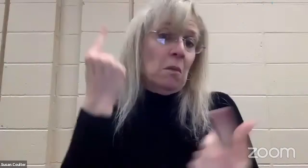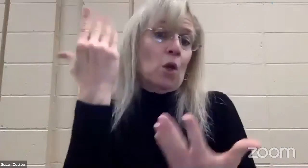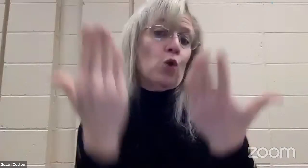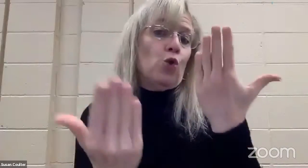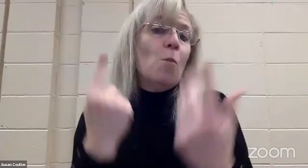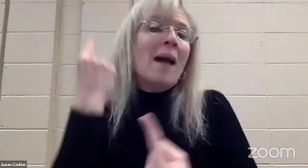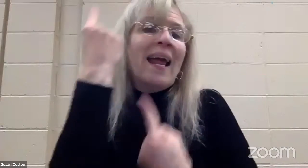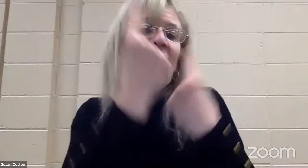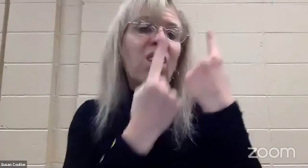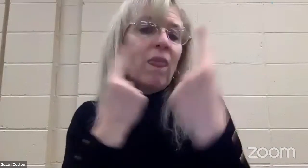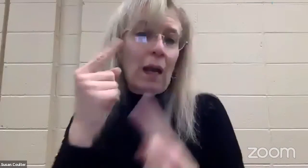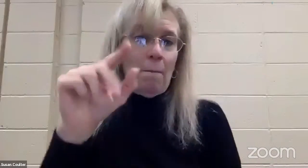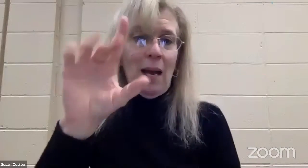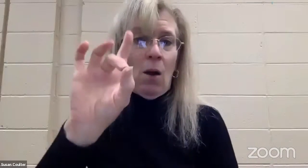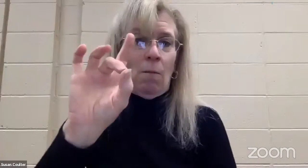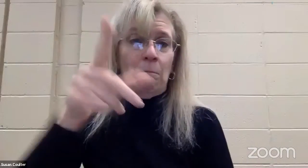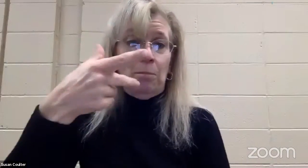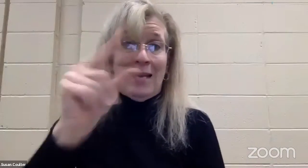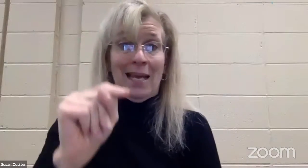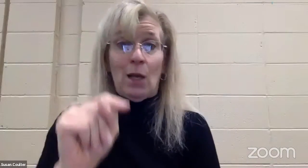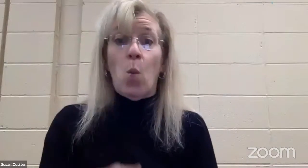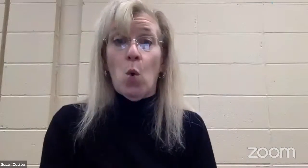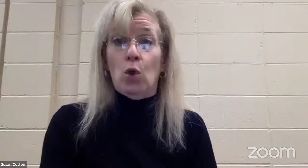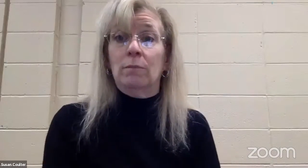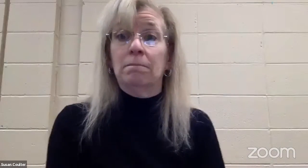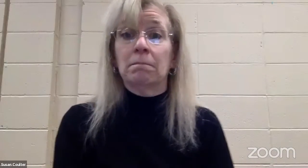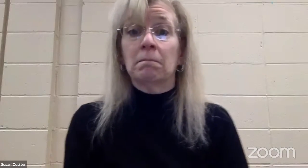food, you may think about